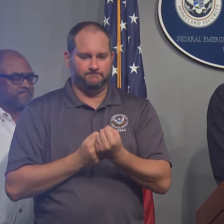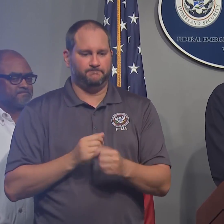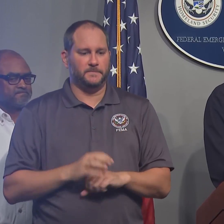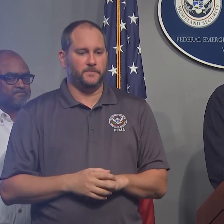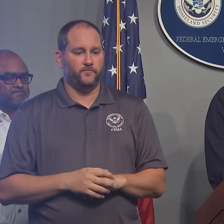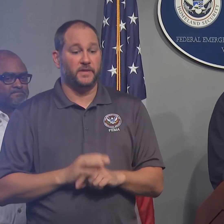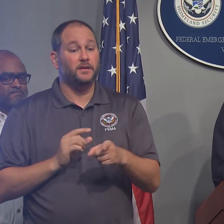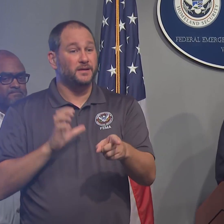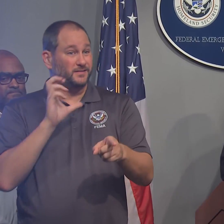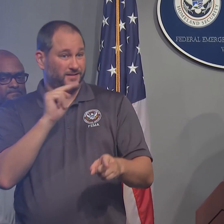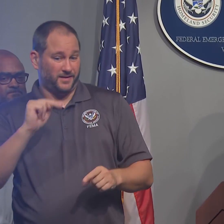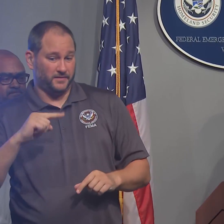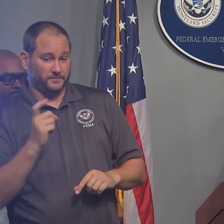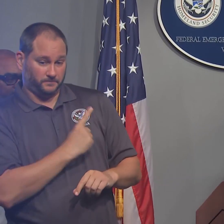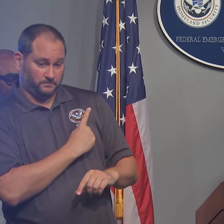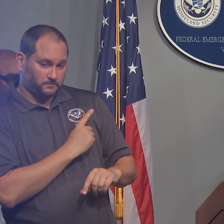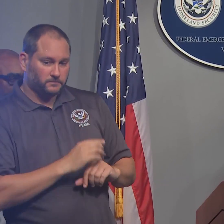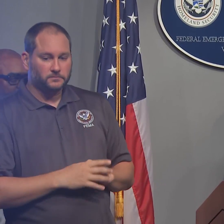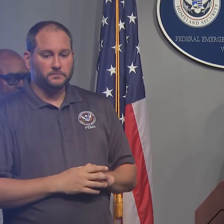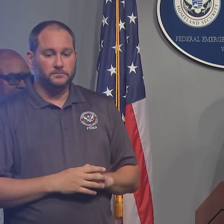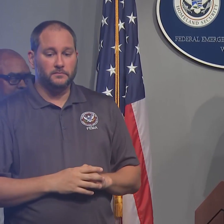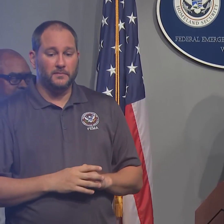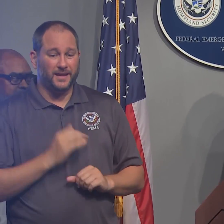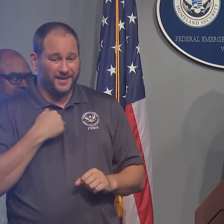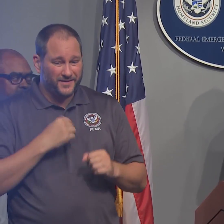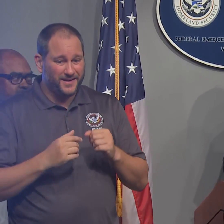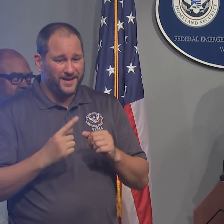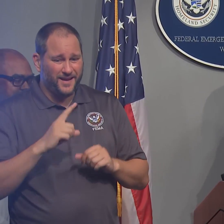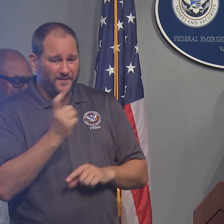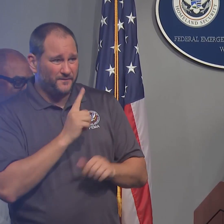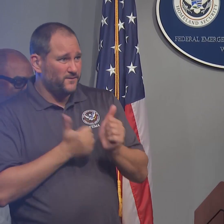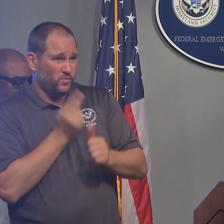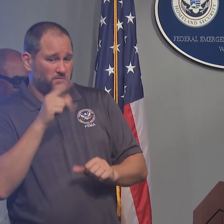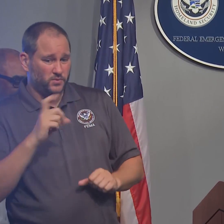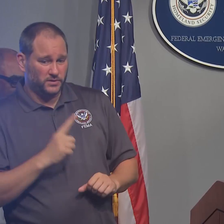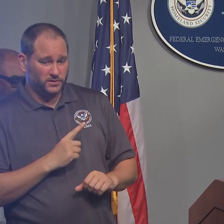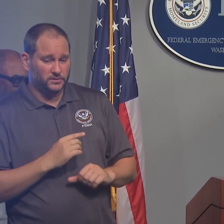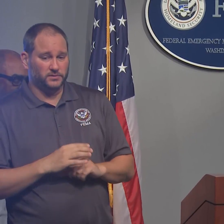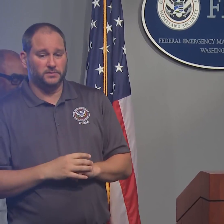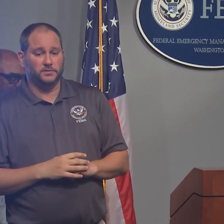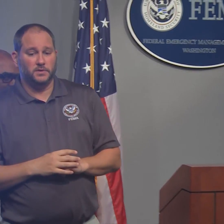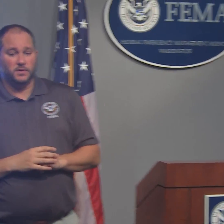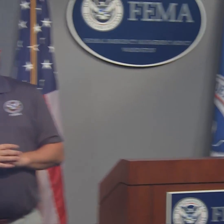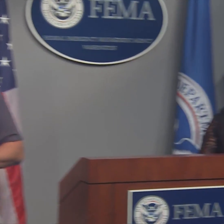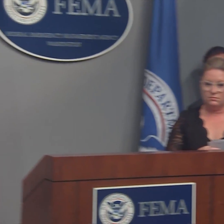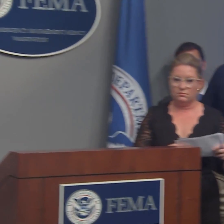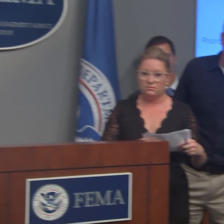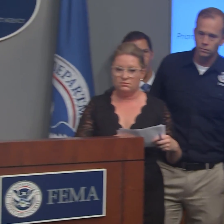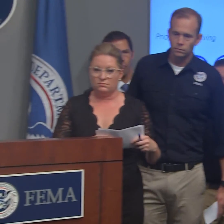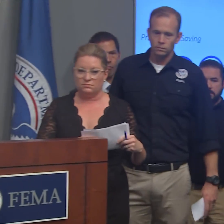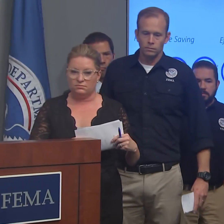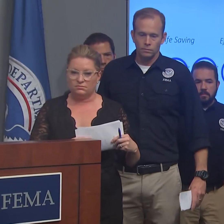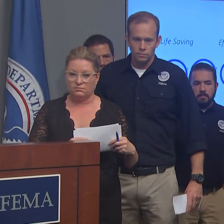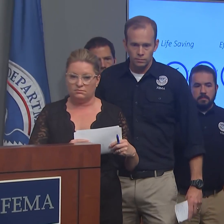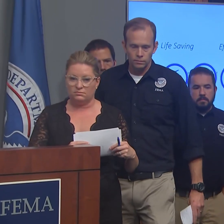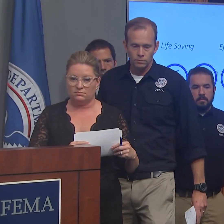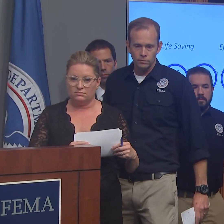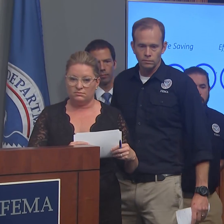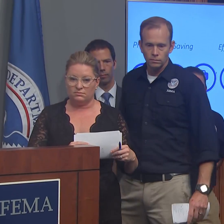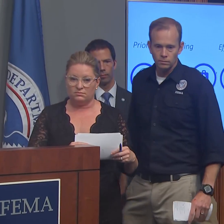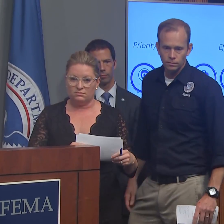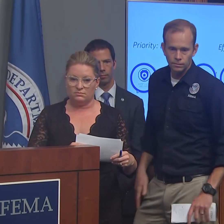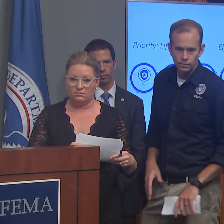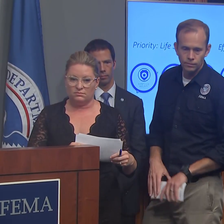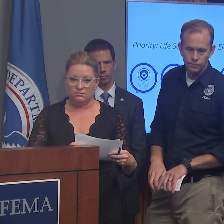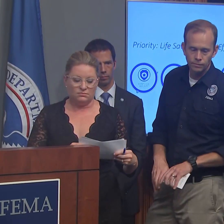So, Administrator, can I ask you a follow-up beyond Florence? You brought this up at the very beginning, and I do want to get you